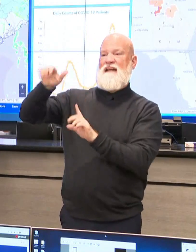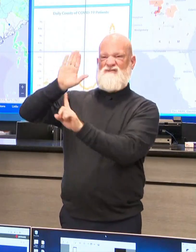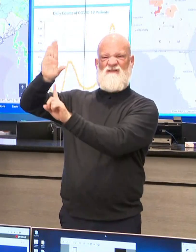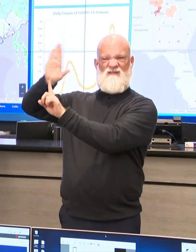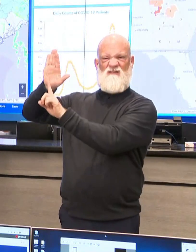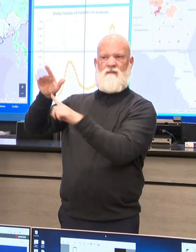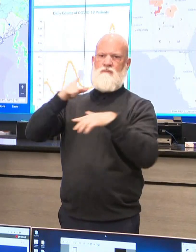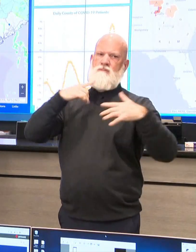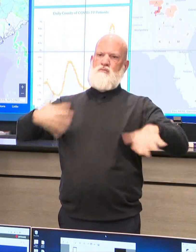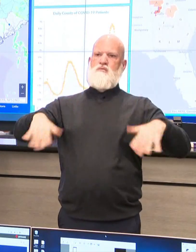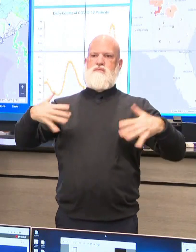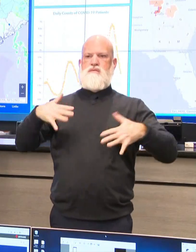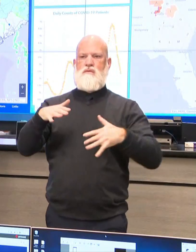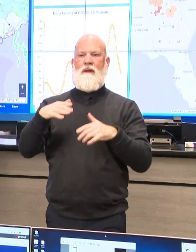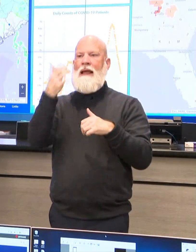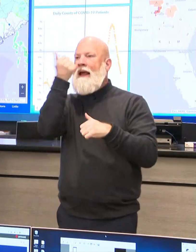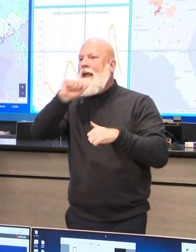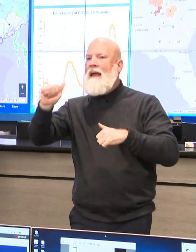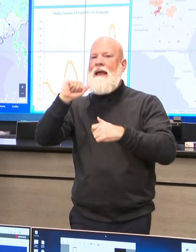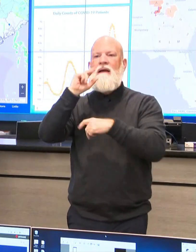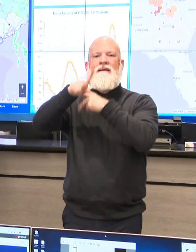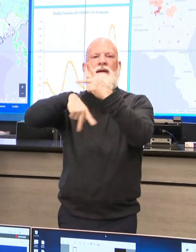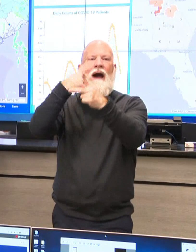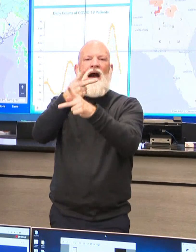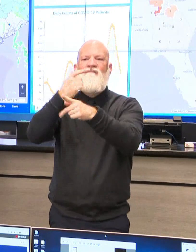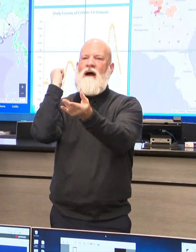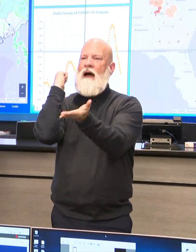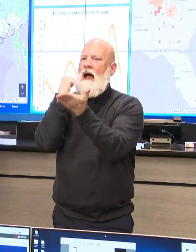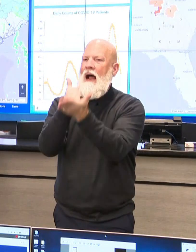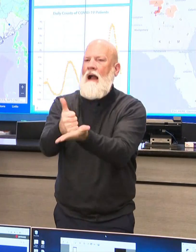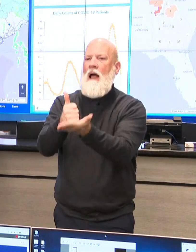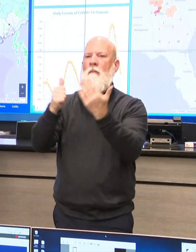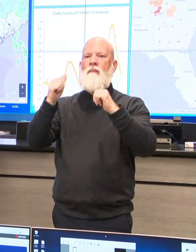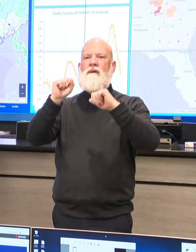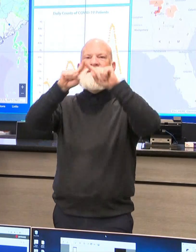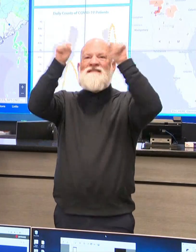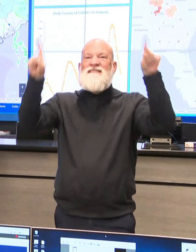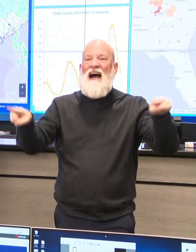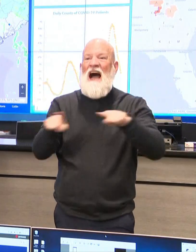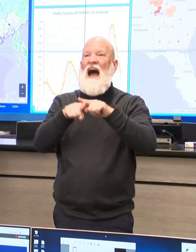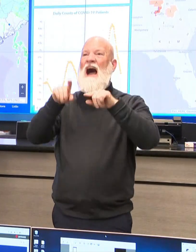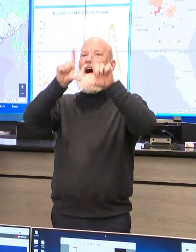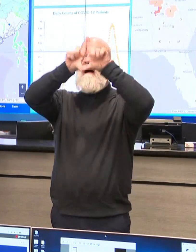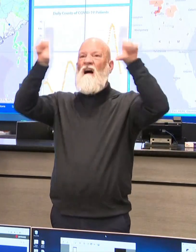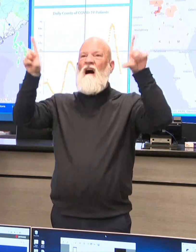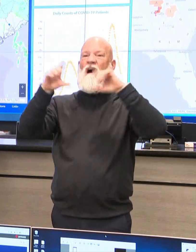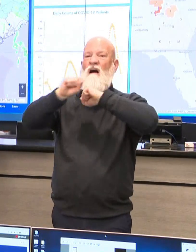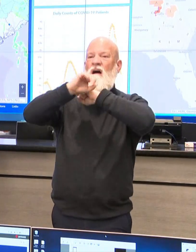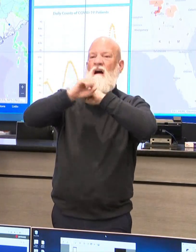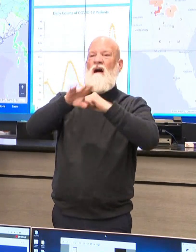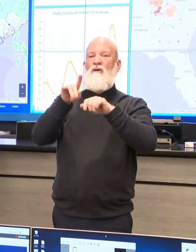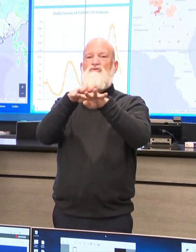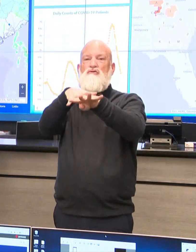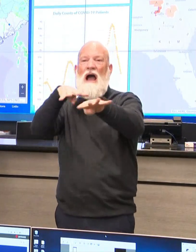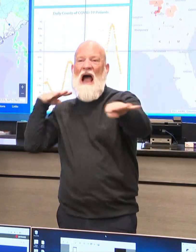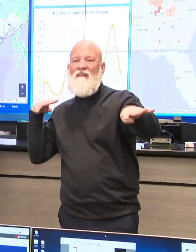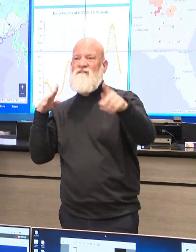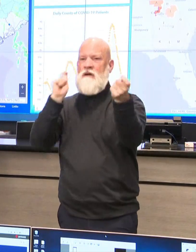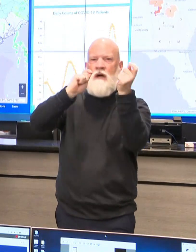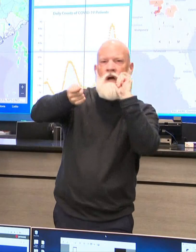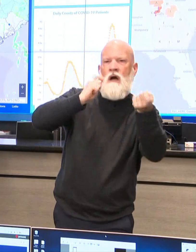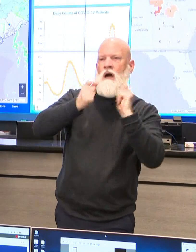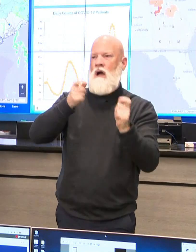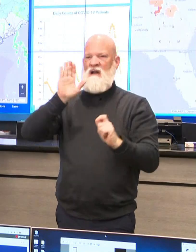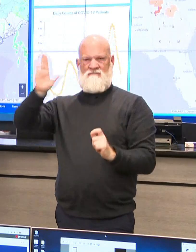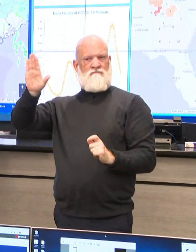help with signage, redirection of traffic flow, so that's a huge partnership. Obviously, our public safety is